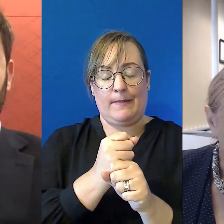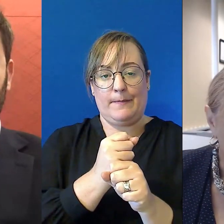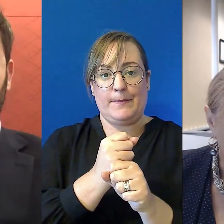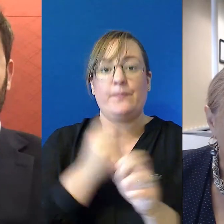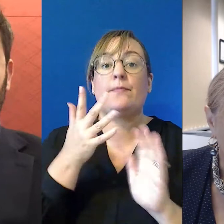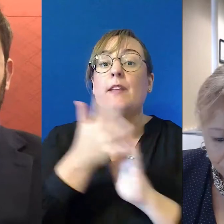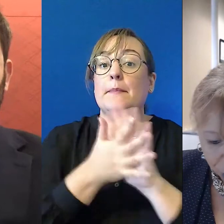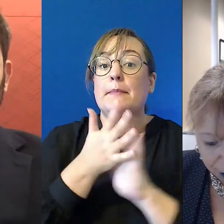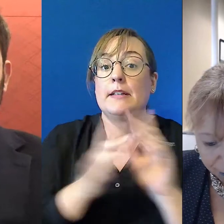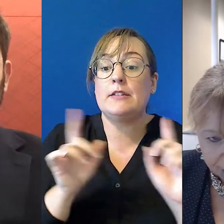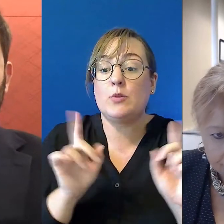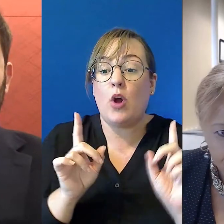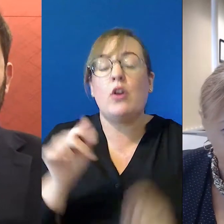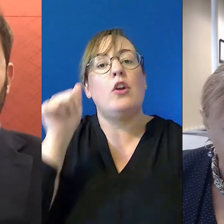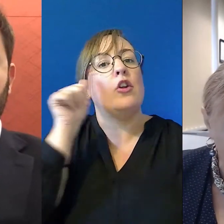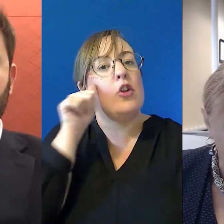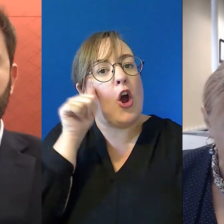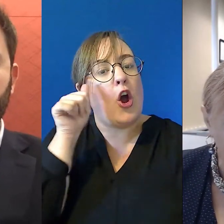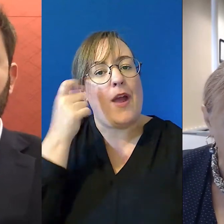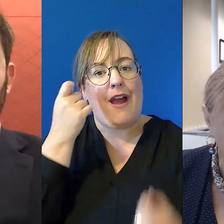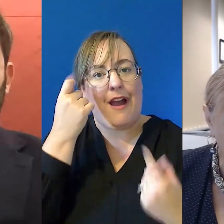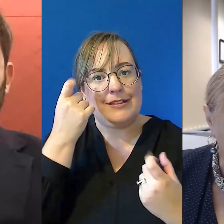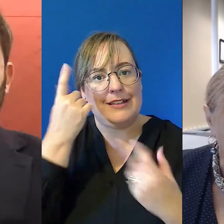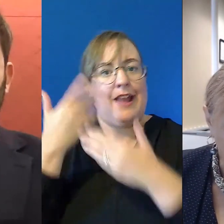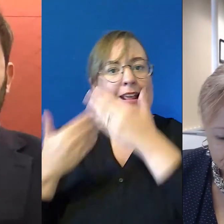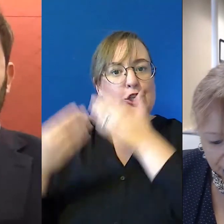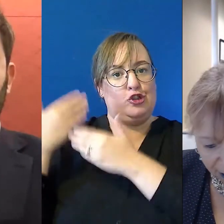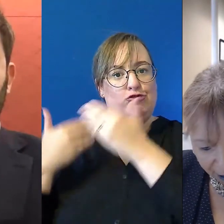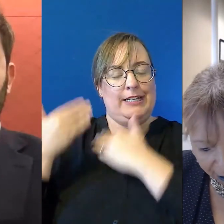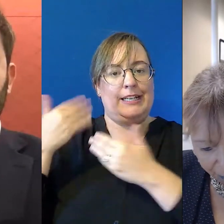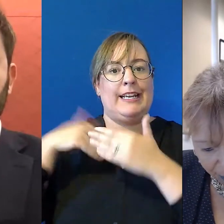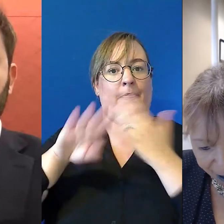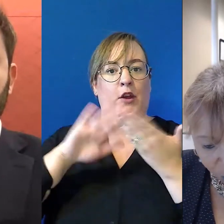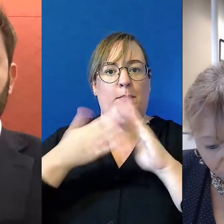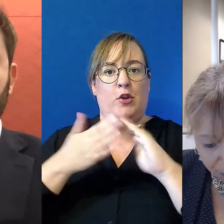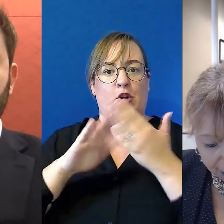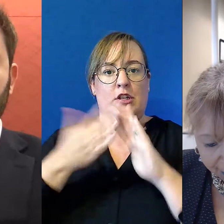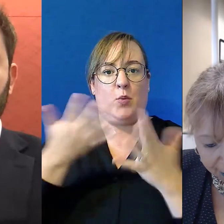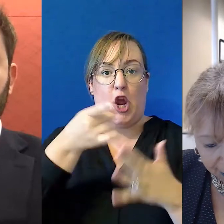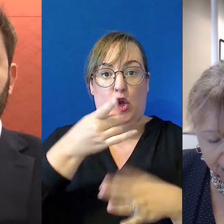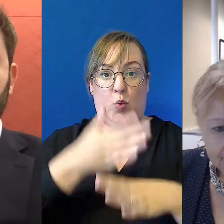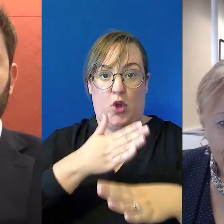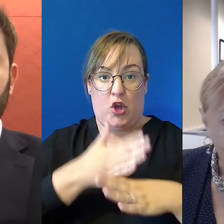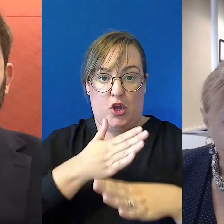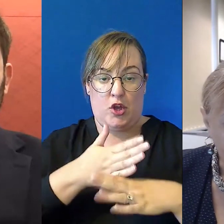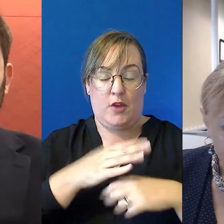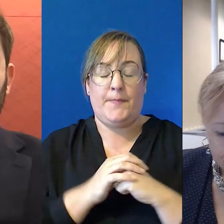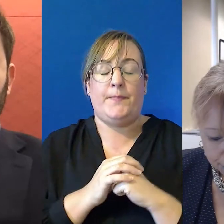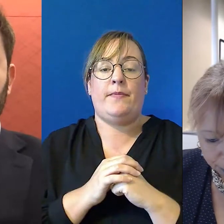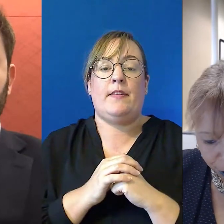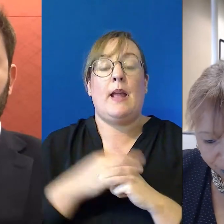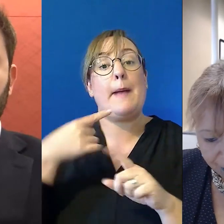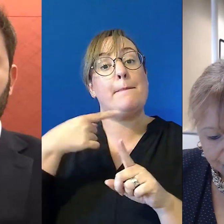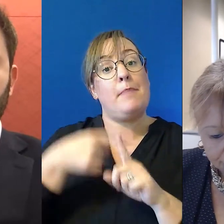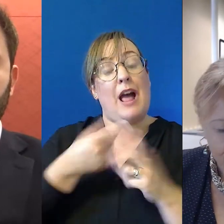and understanding the history of the Indigenous communities you work for. It must also mean enabling those